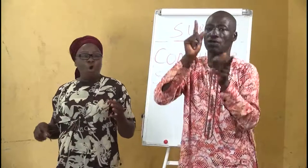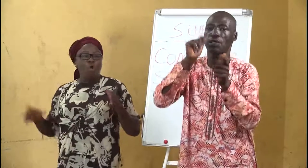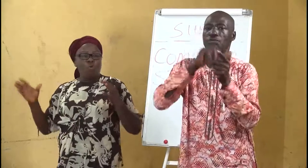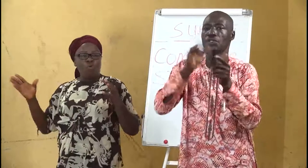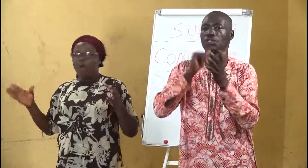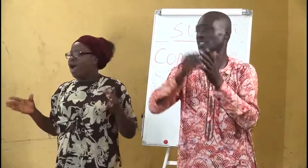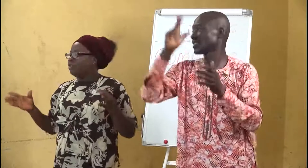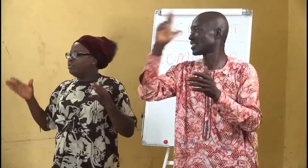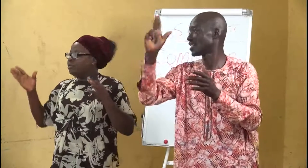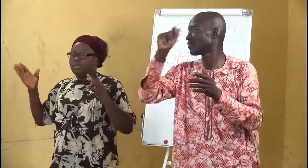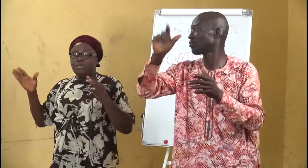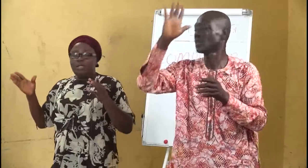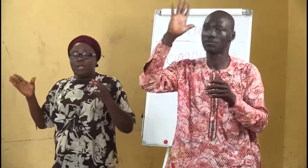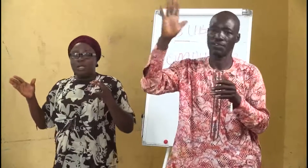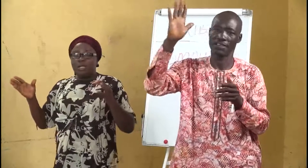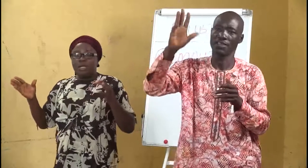or